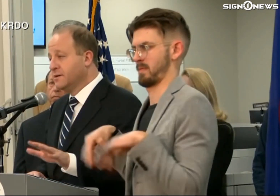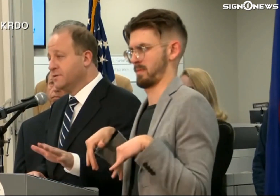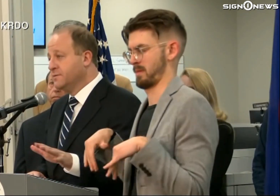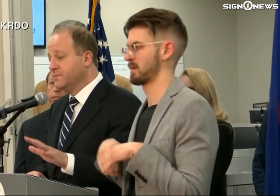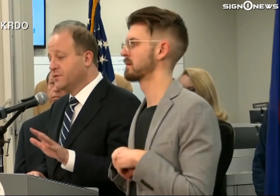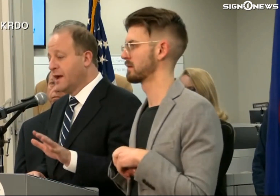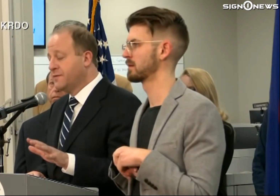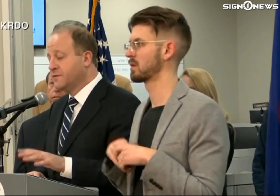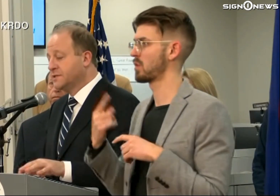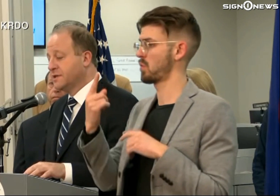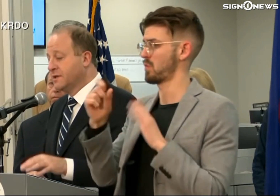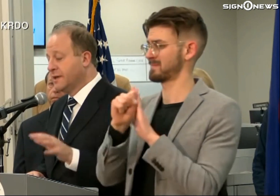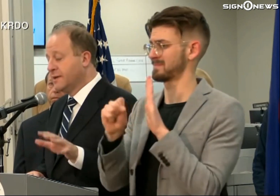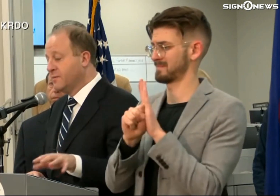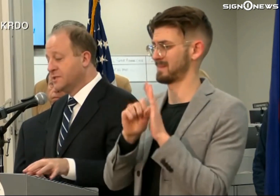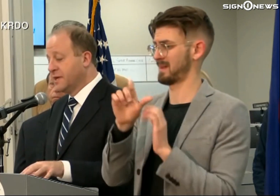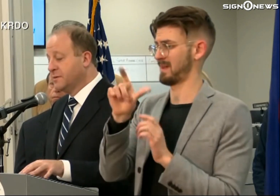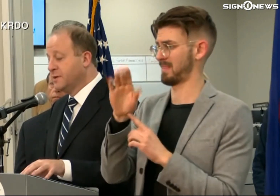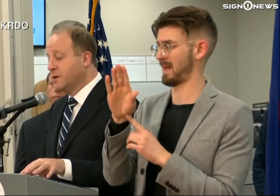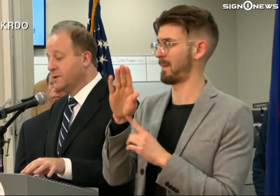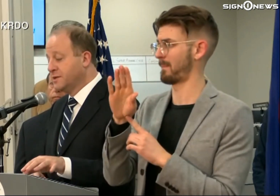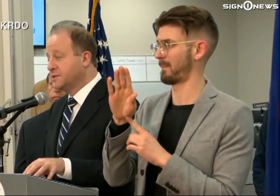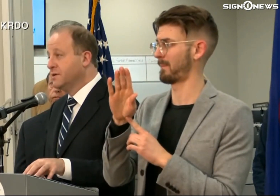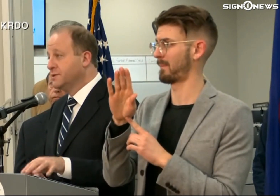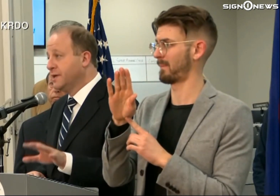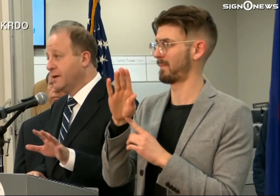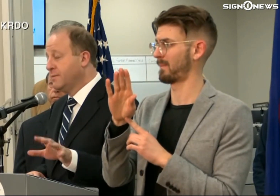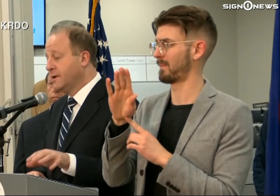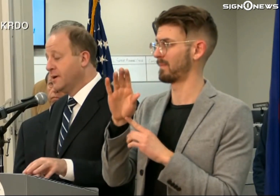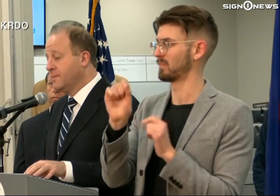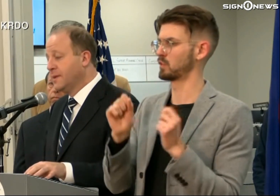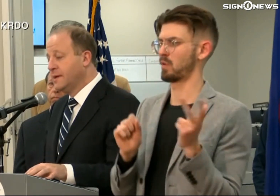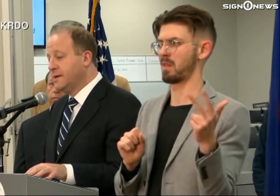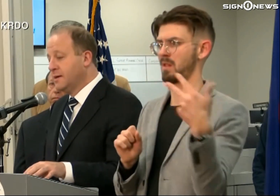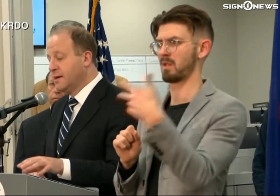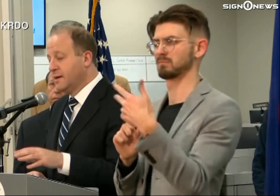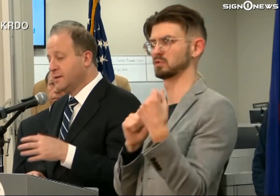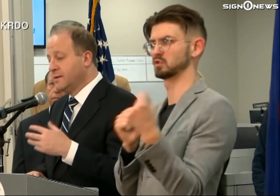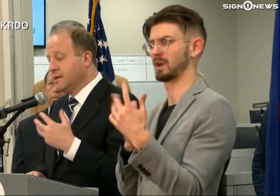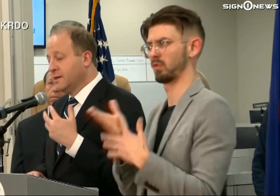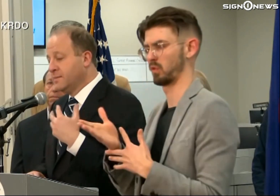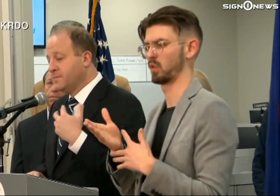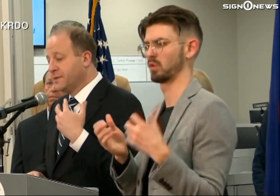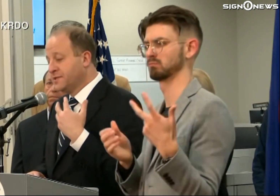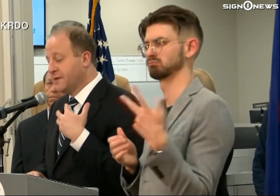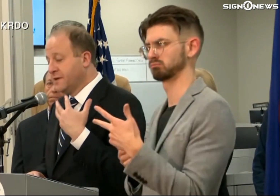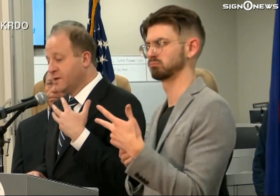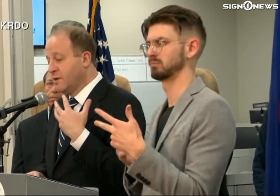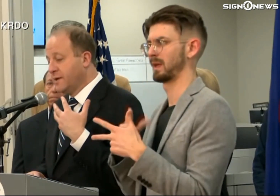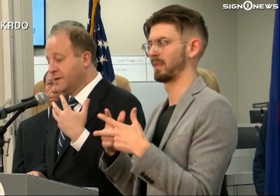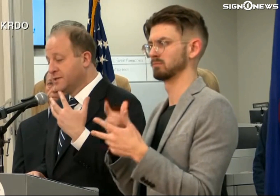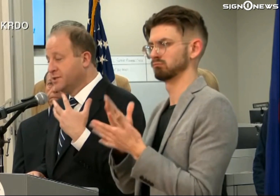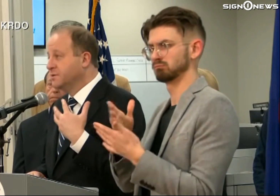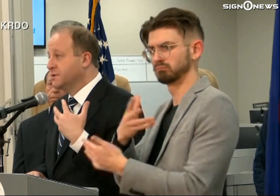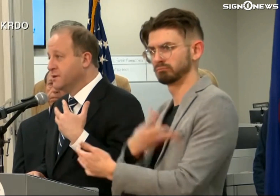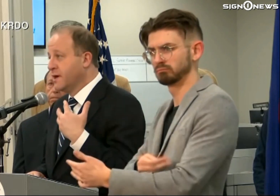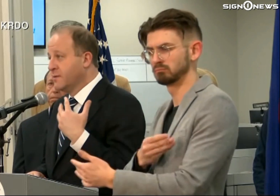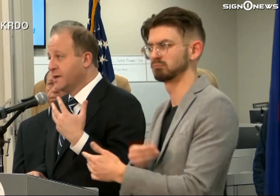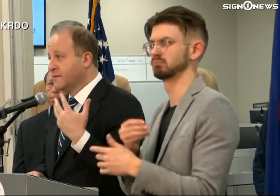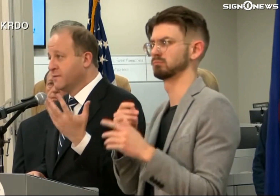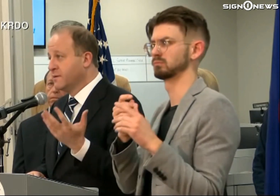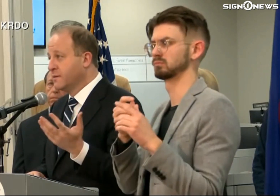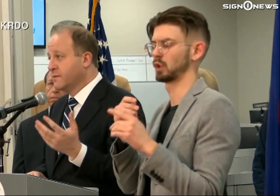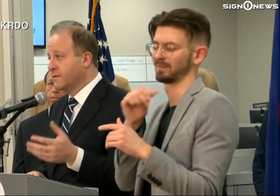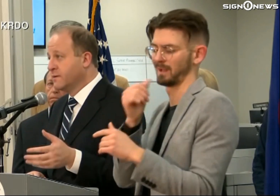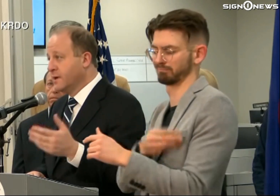a drive-through facility that wasn't able to be open in the snow today. The safety equipment and the suits are